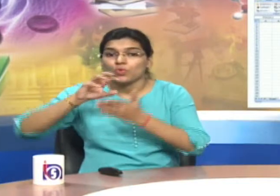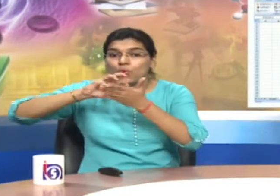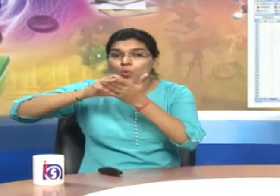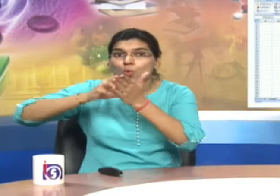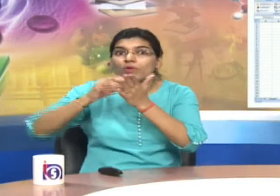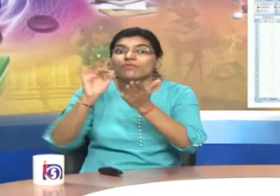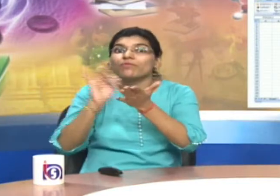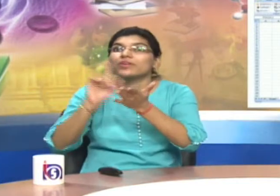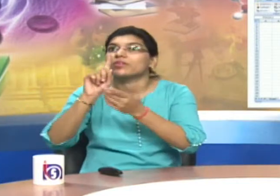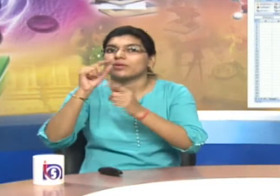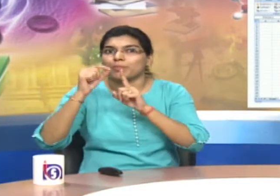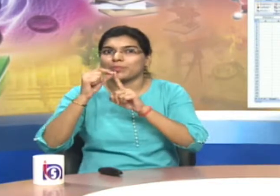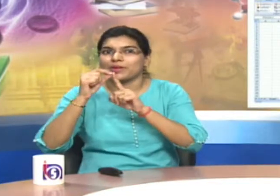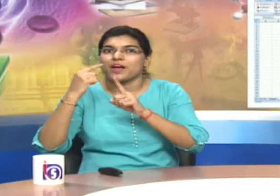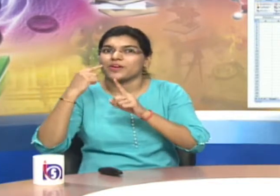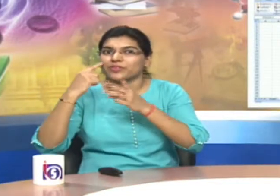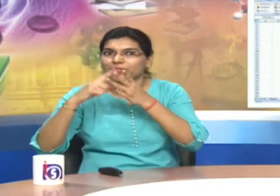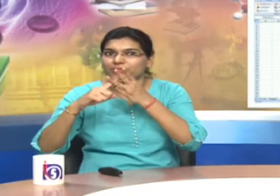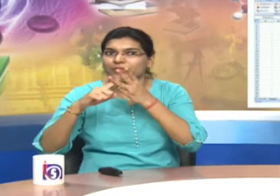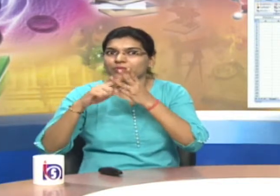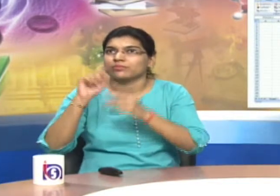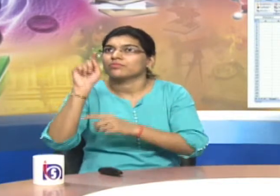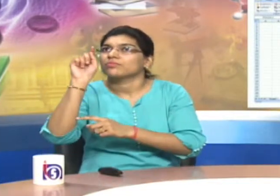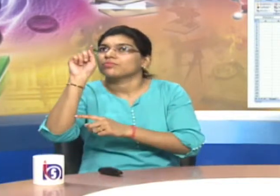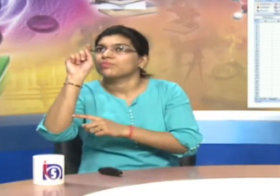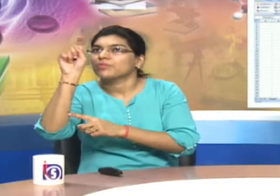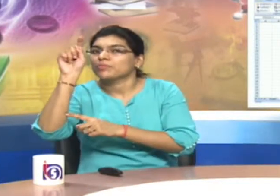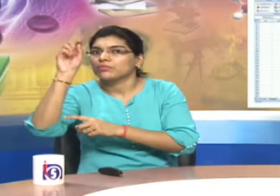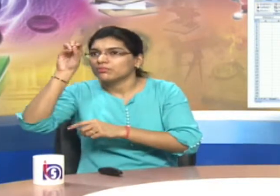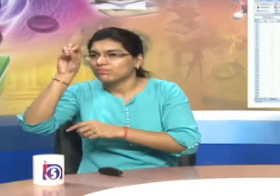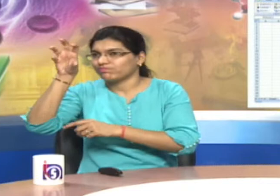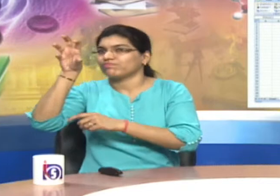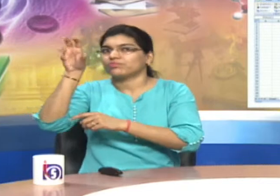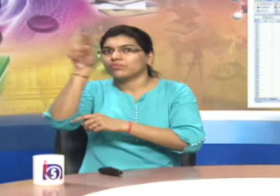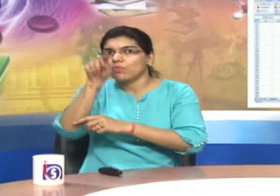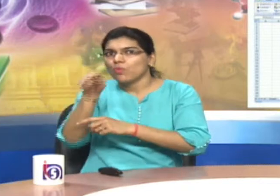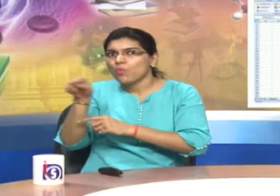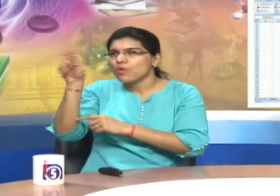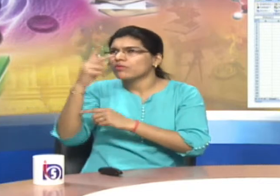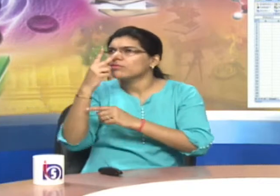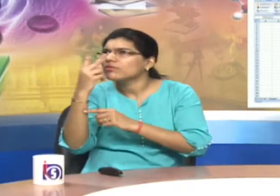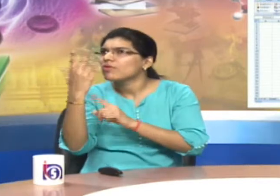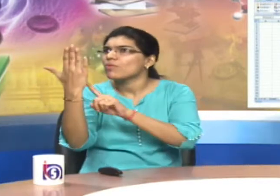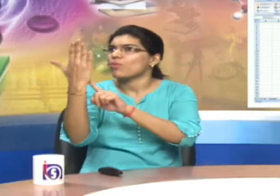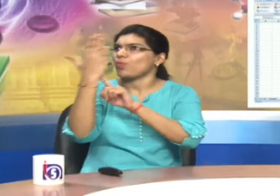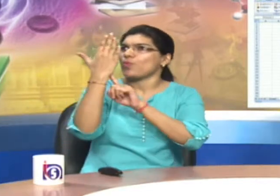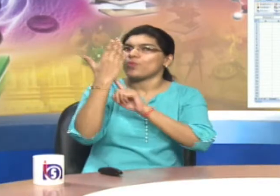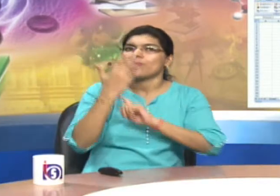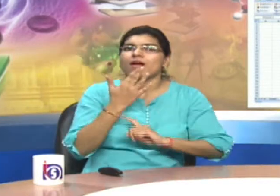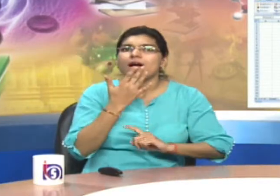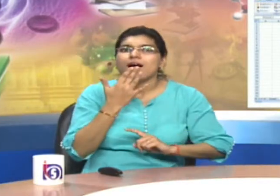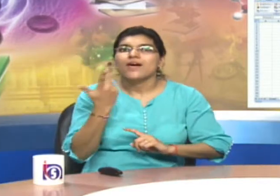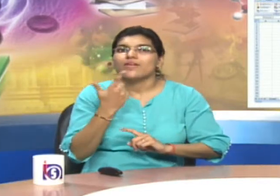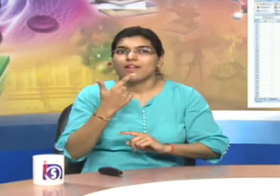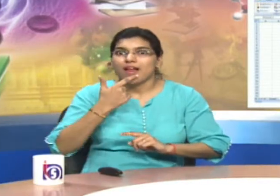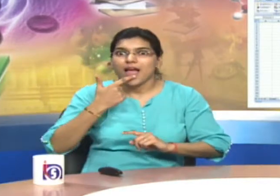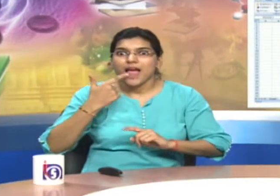select the table from which range to which range, then you have to select the